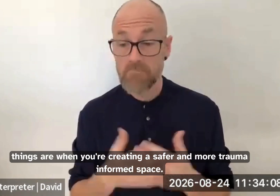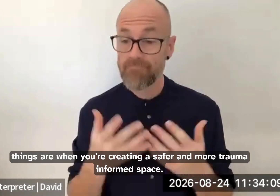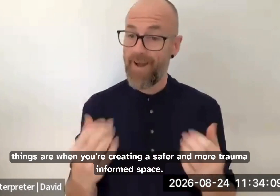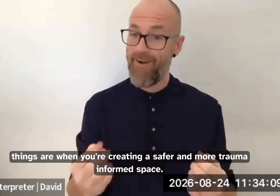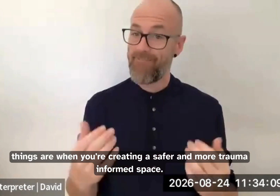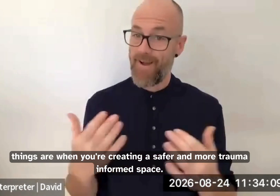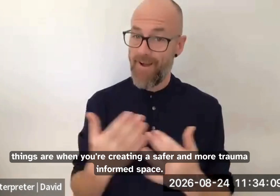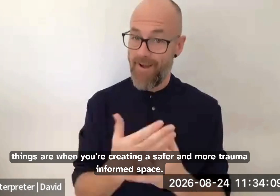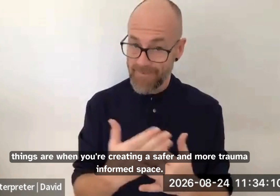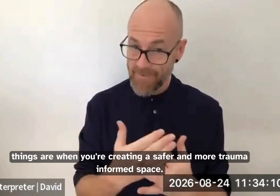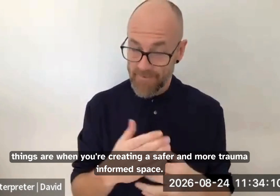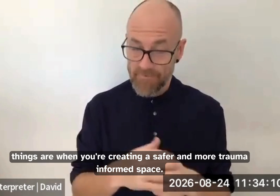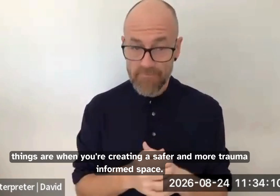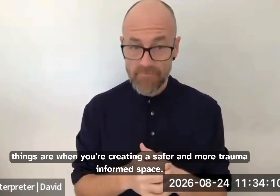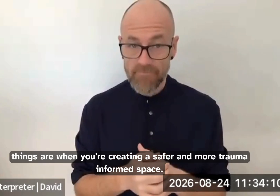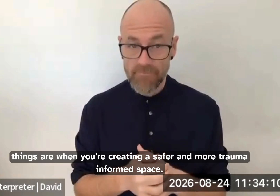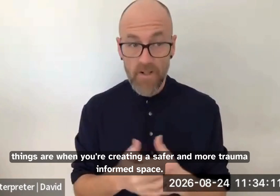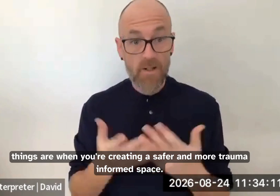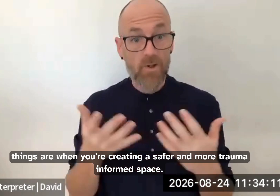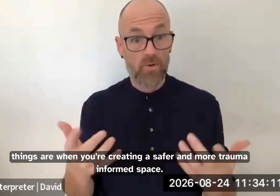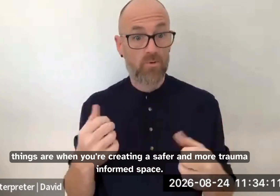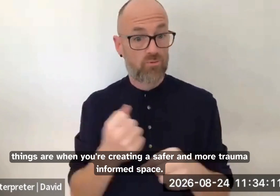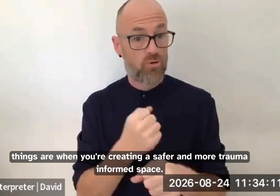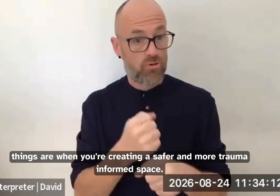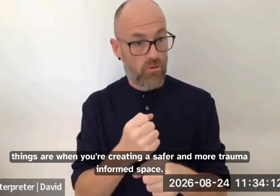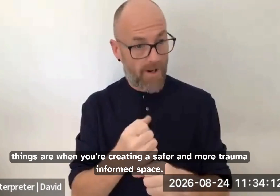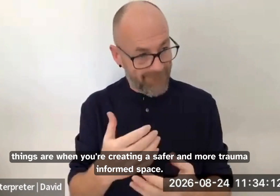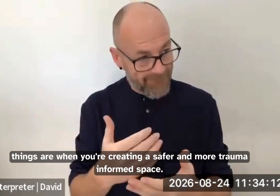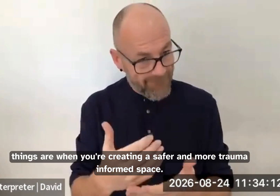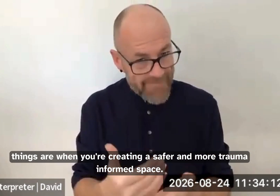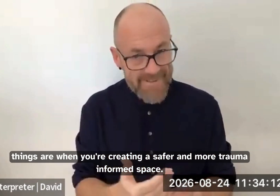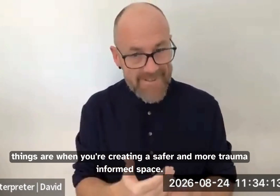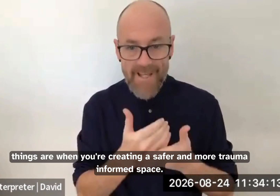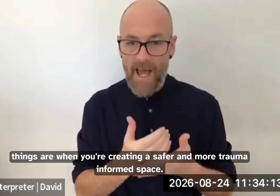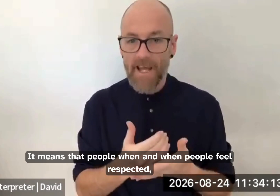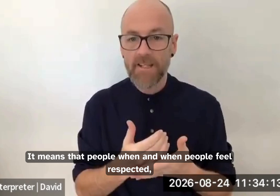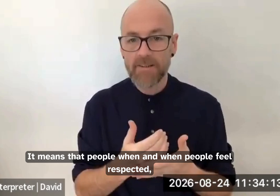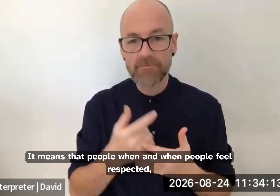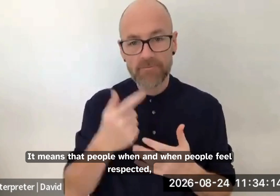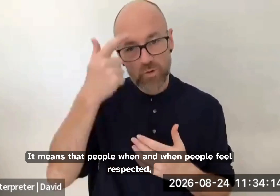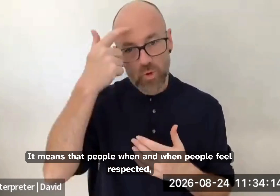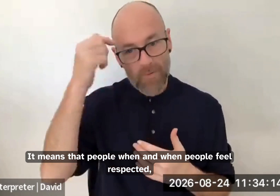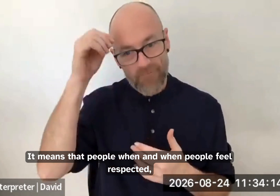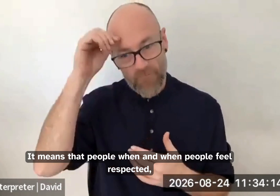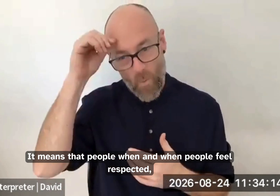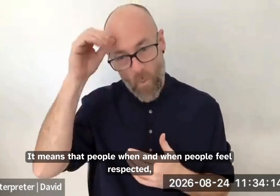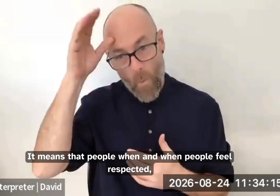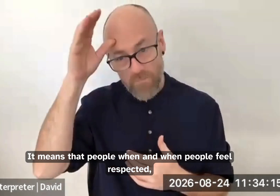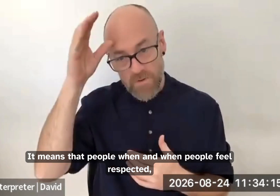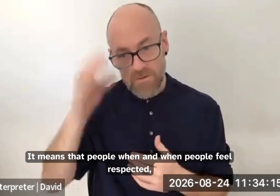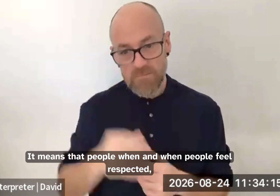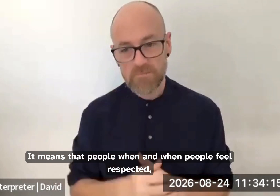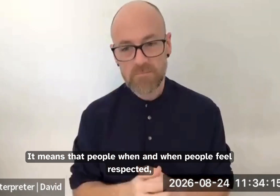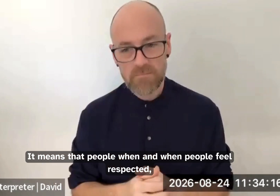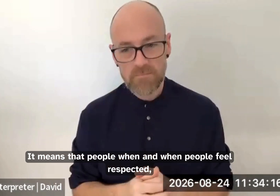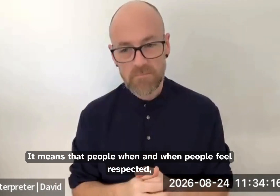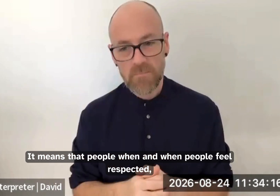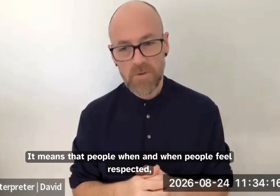when you're creating a safer and more trauma-informed space, it means that